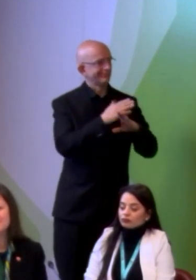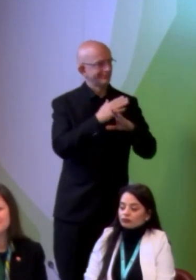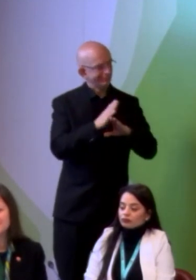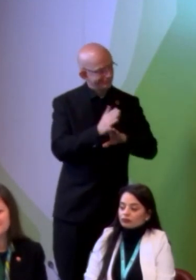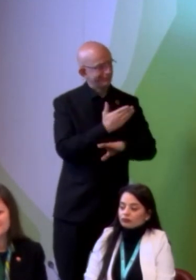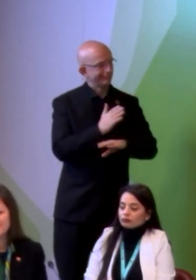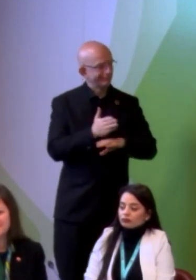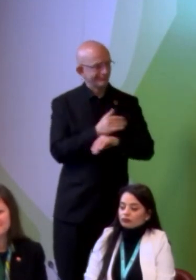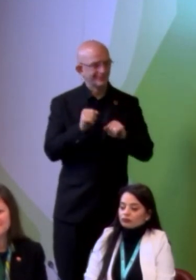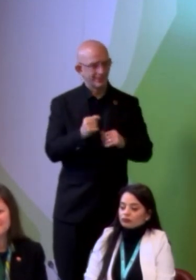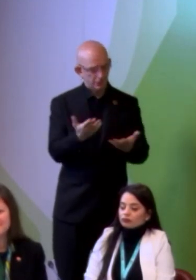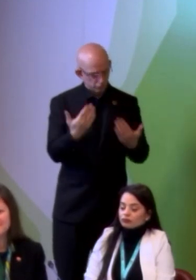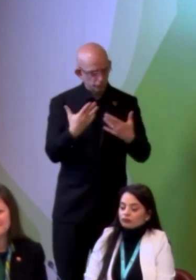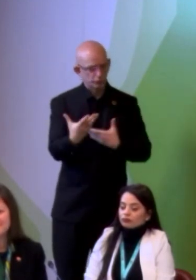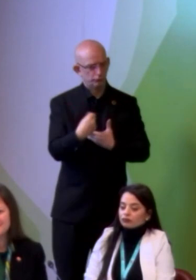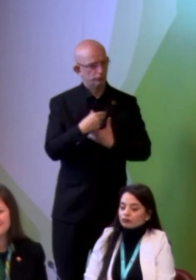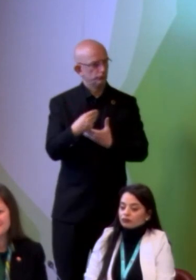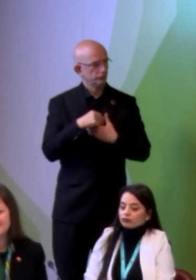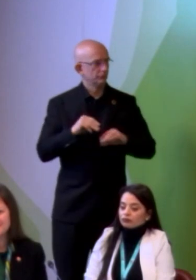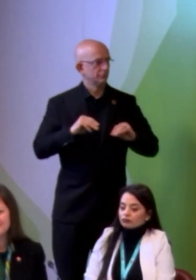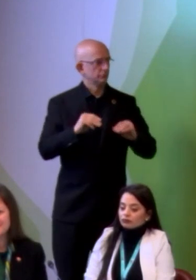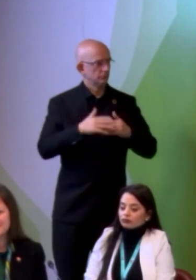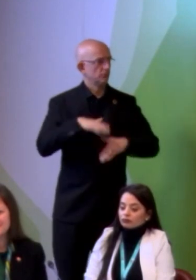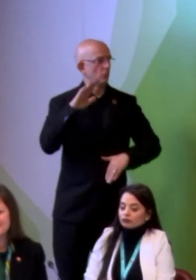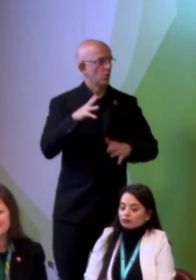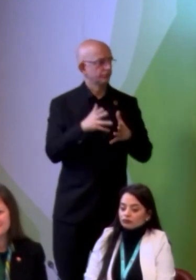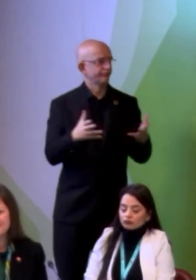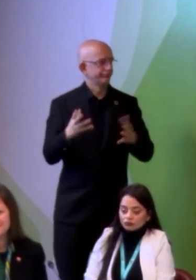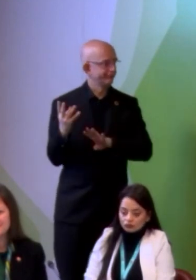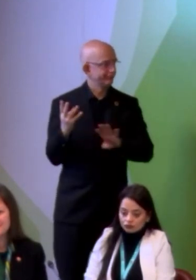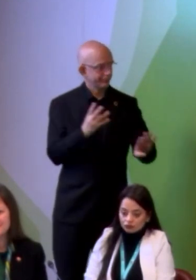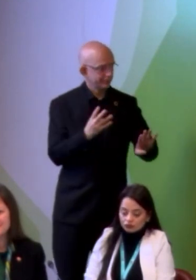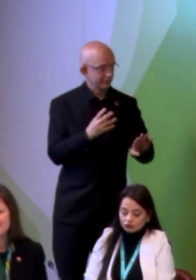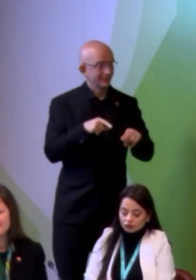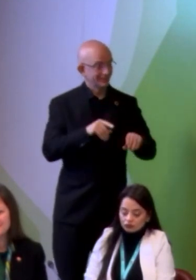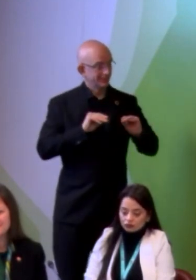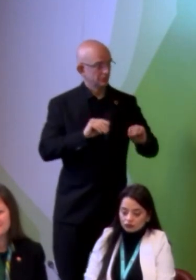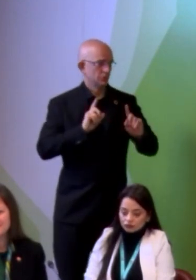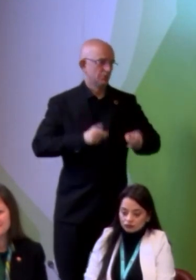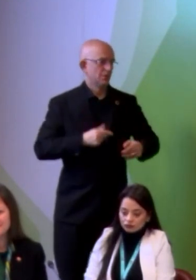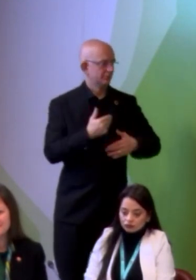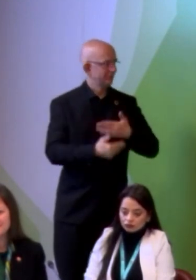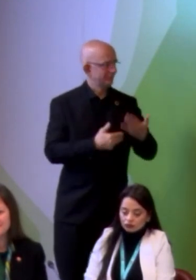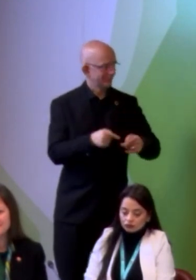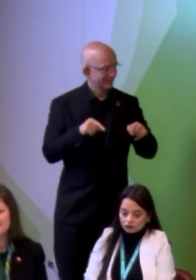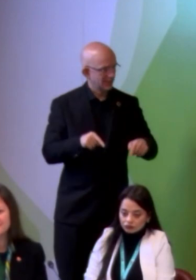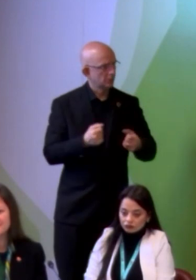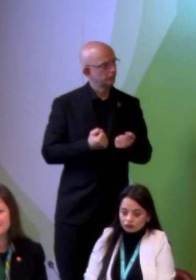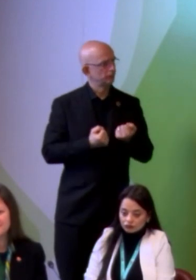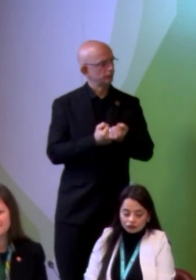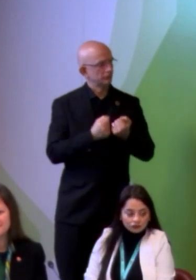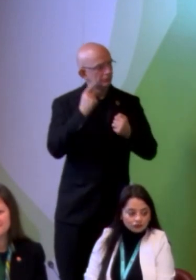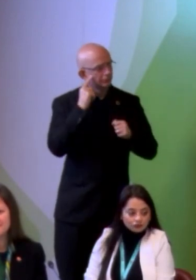with disabilities. Education Cannot Wait is also committed to supporting initiatives that